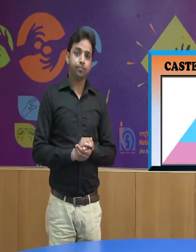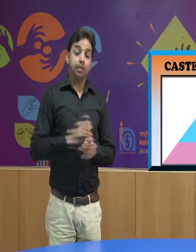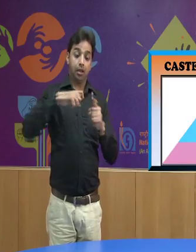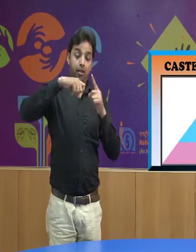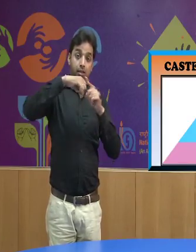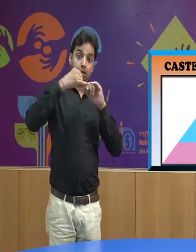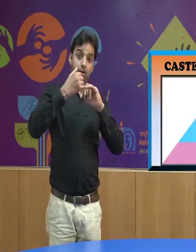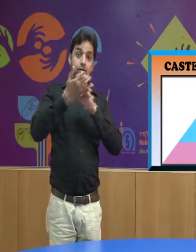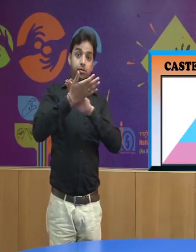Kshatriya,